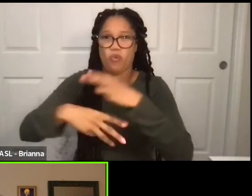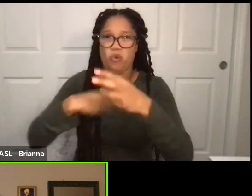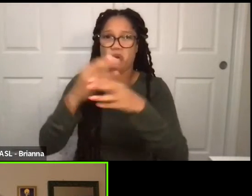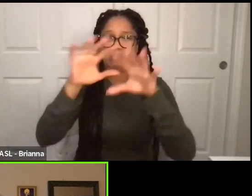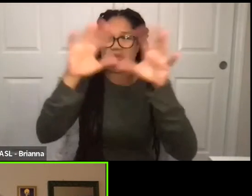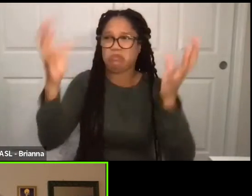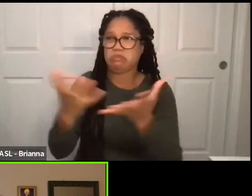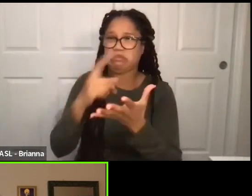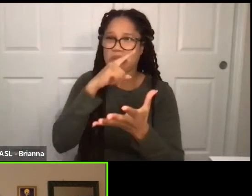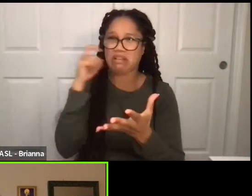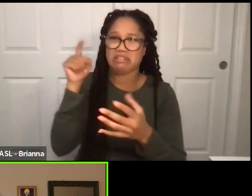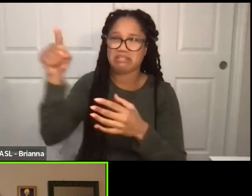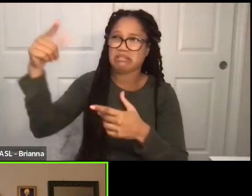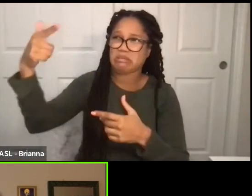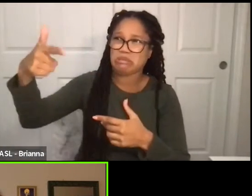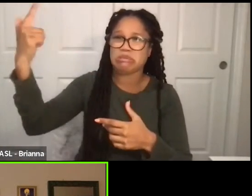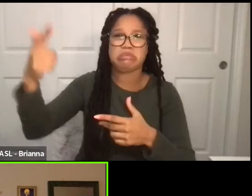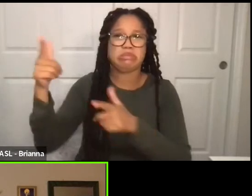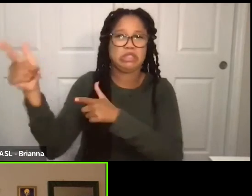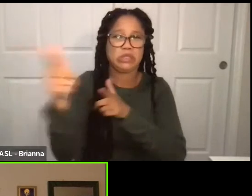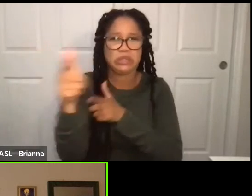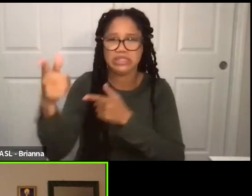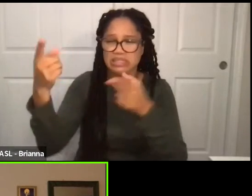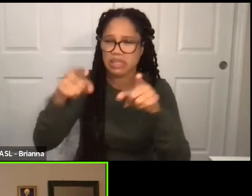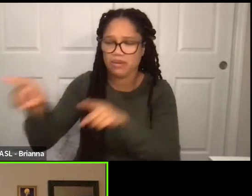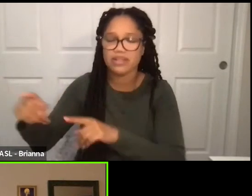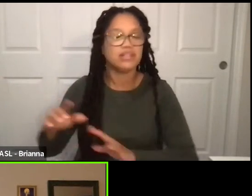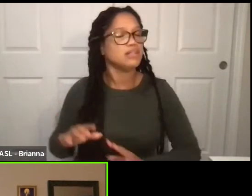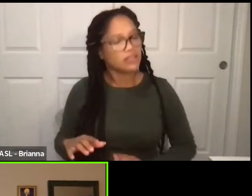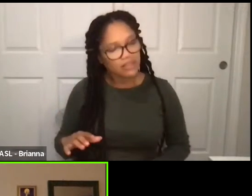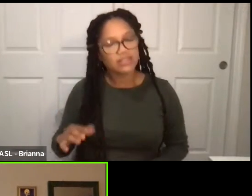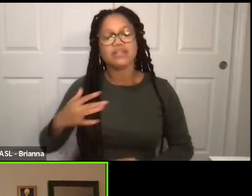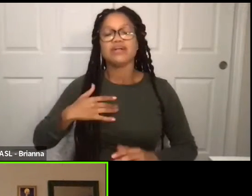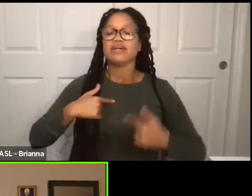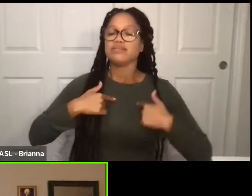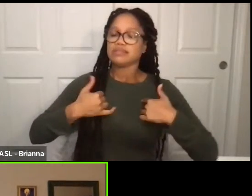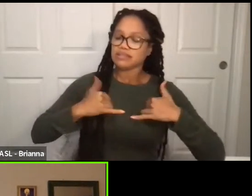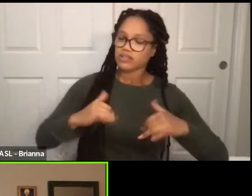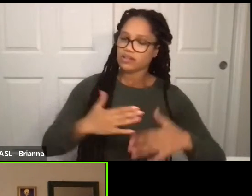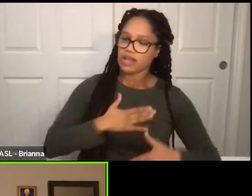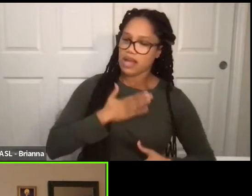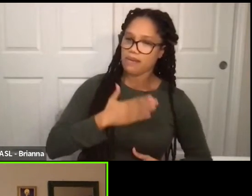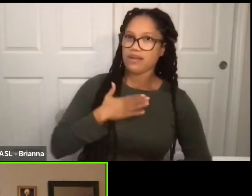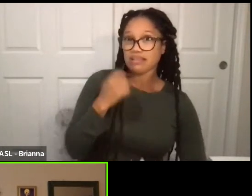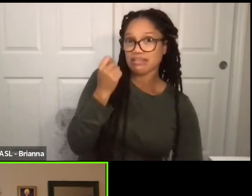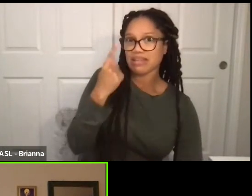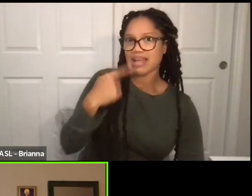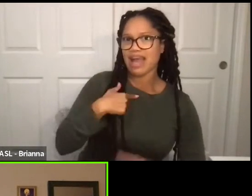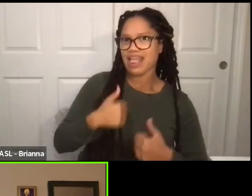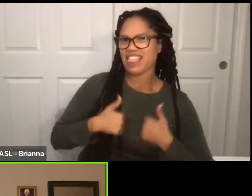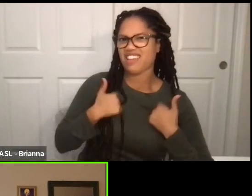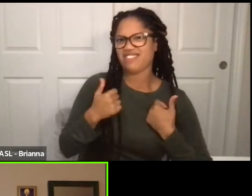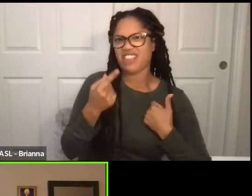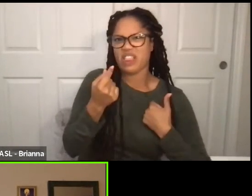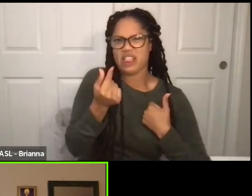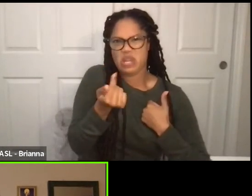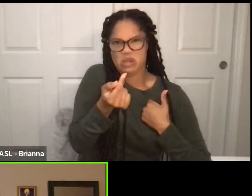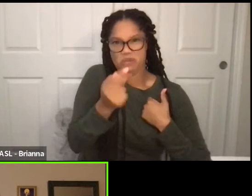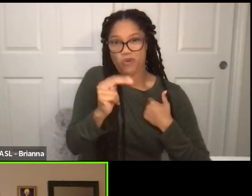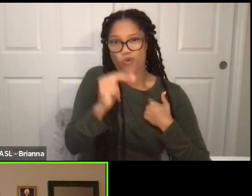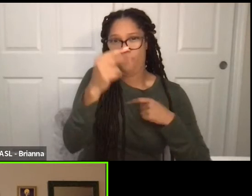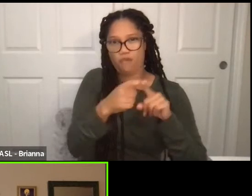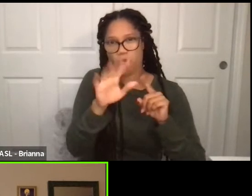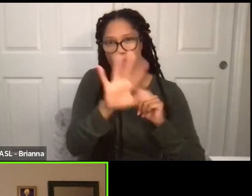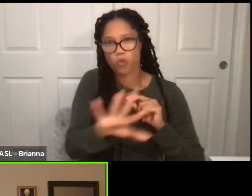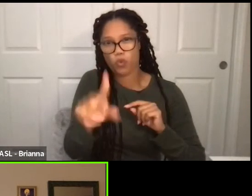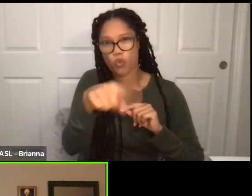getting me to this point. I'm also a state north of most of y'all. I'm in Oregon. And so the